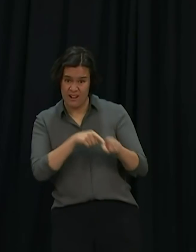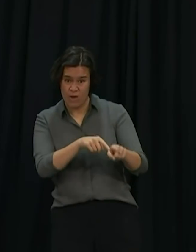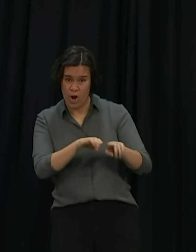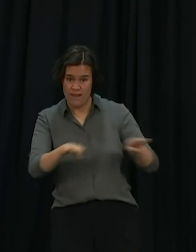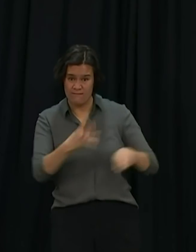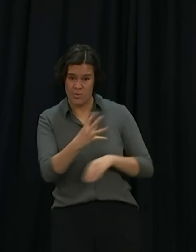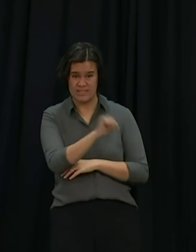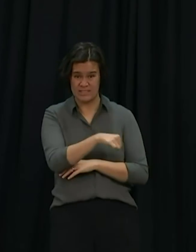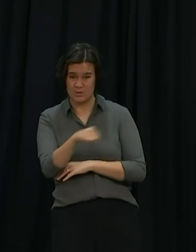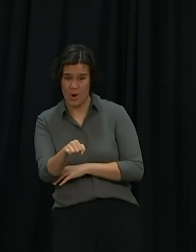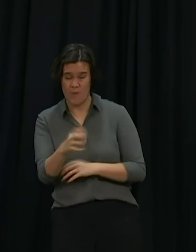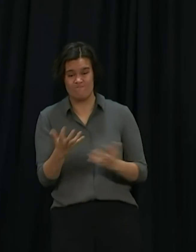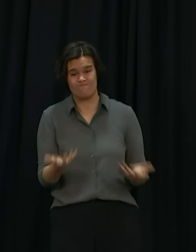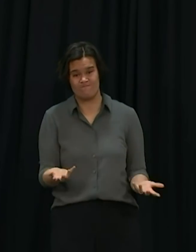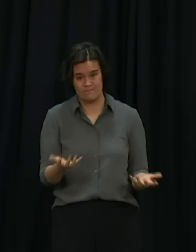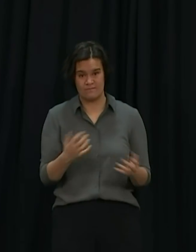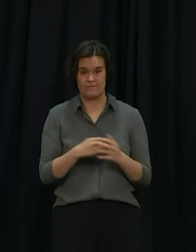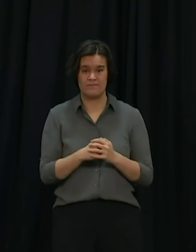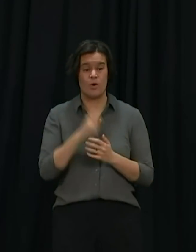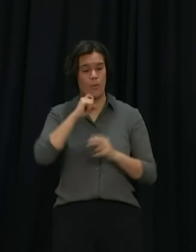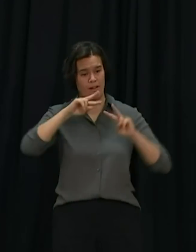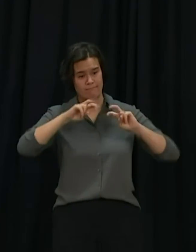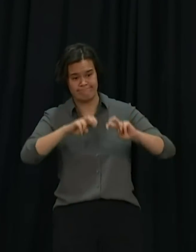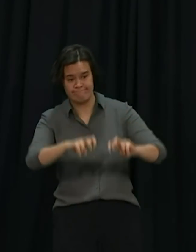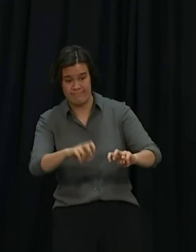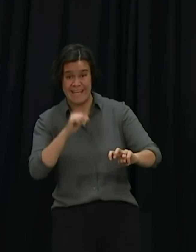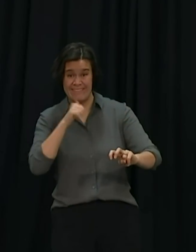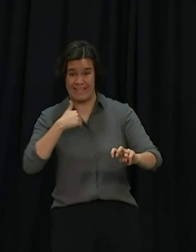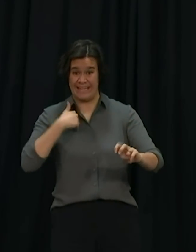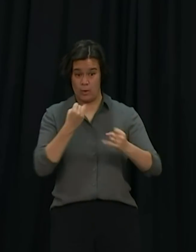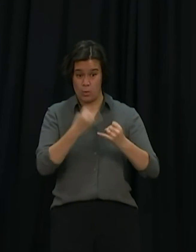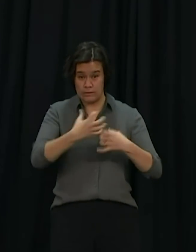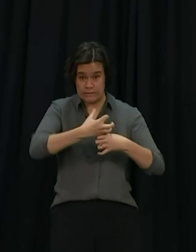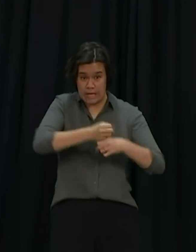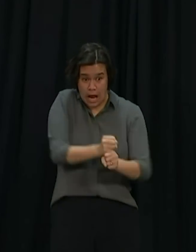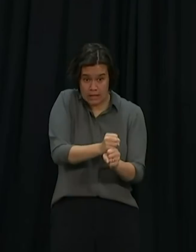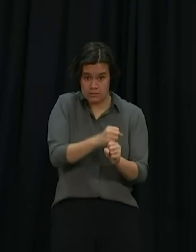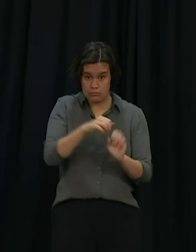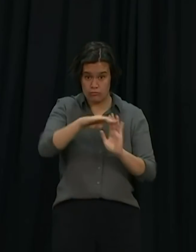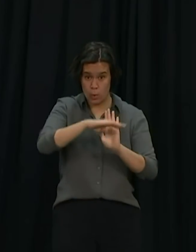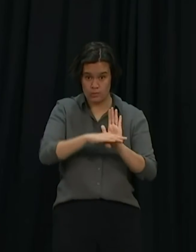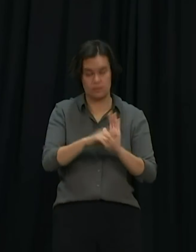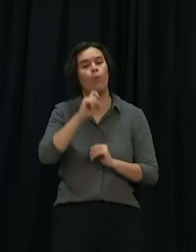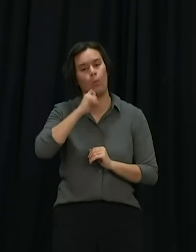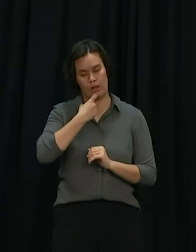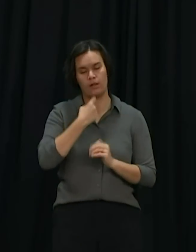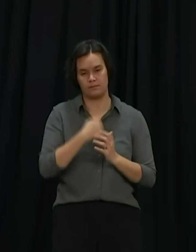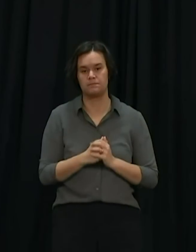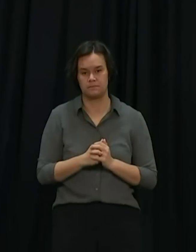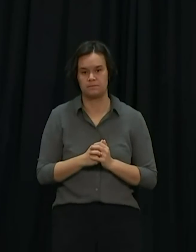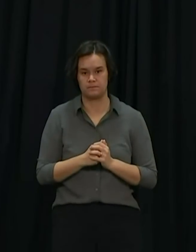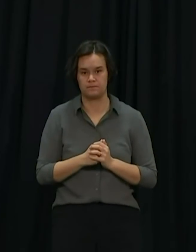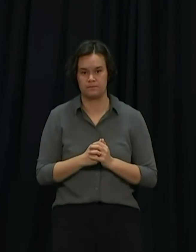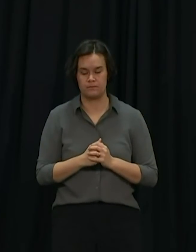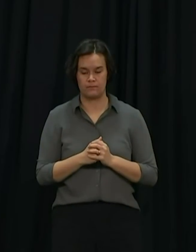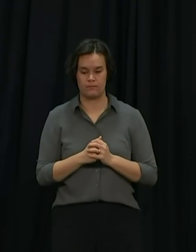further, we will. You'll also recall that last week we talked about locations of interest generally and the number that have